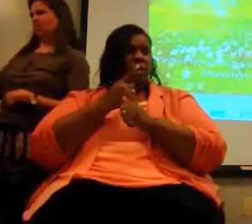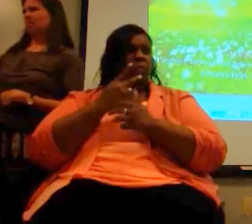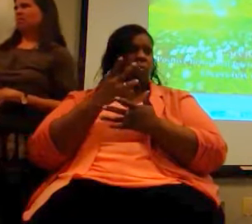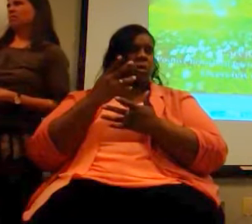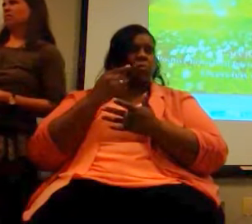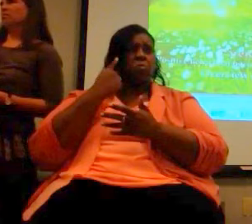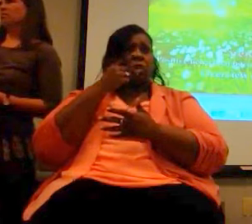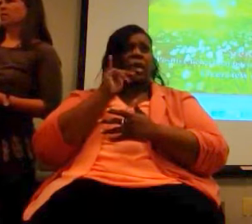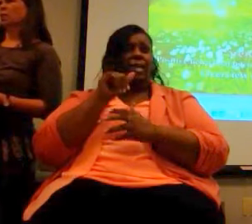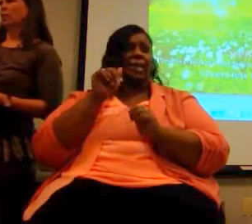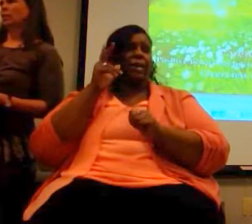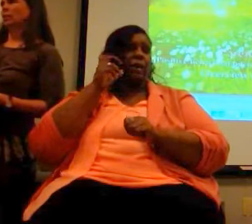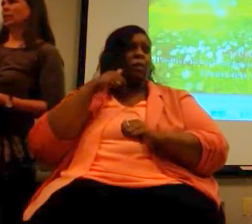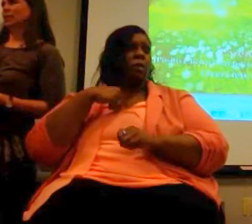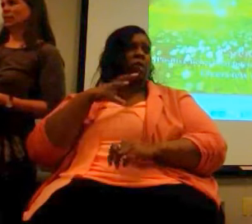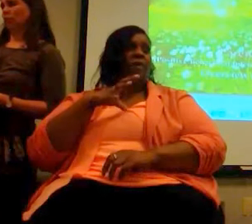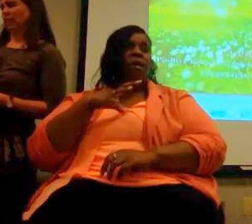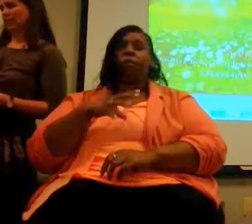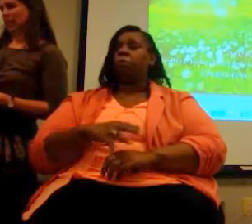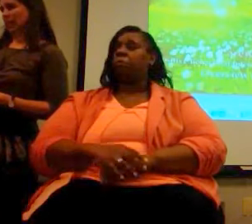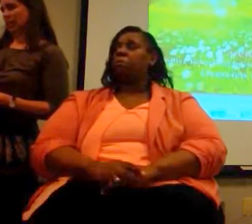hear. Fine.